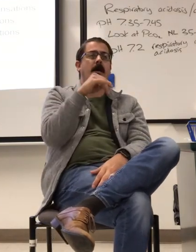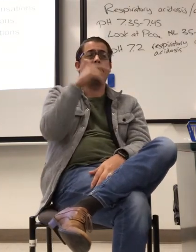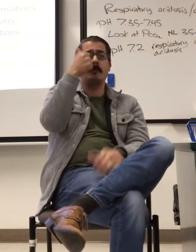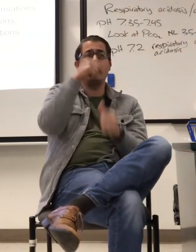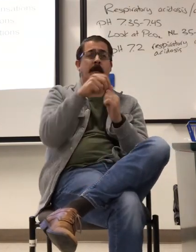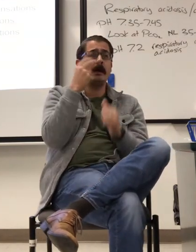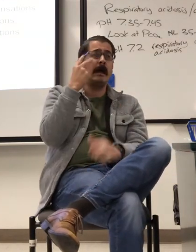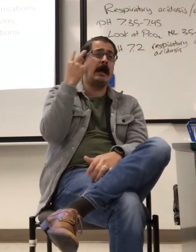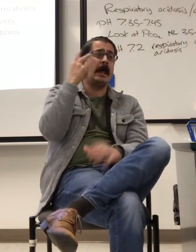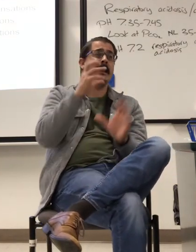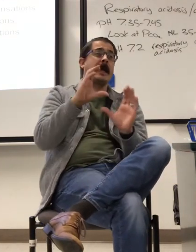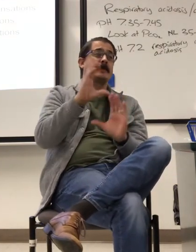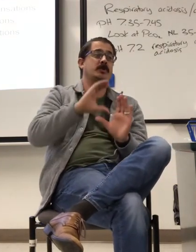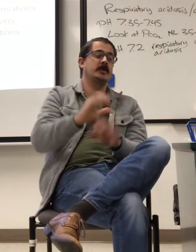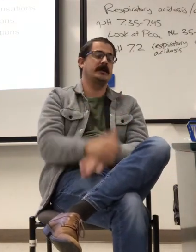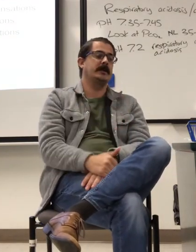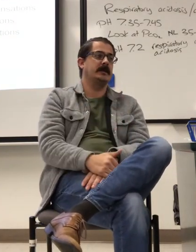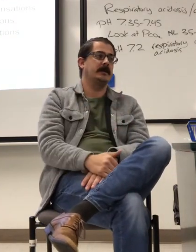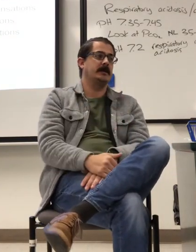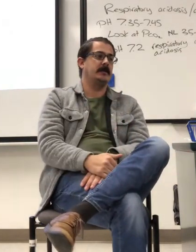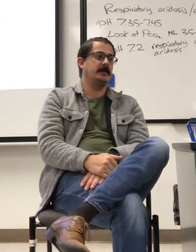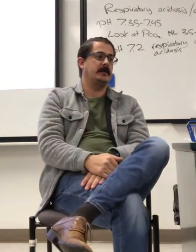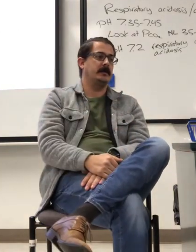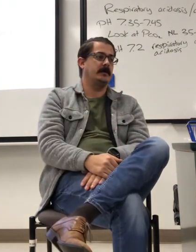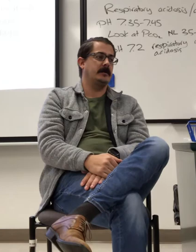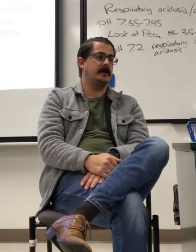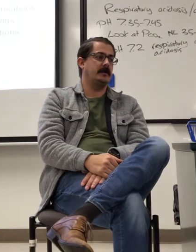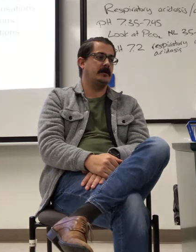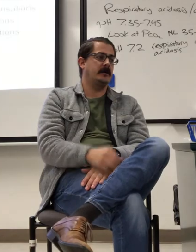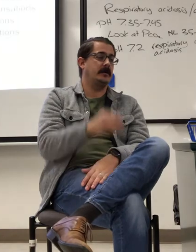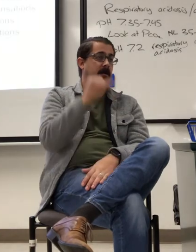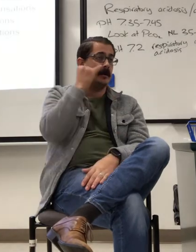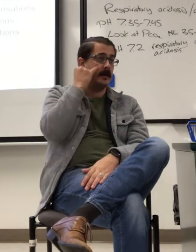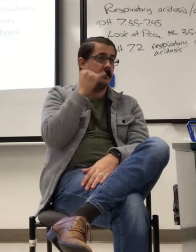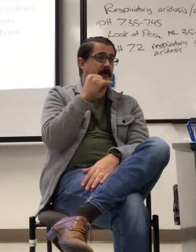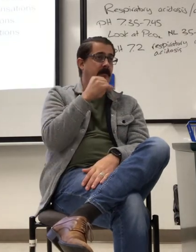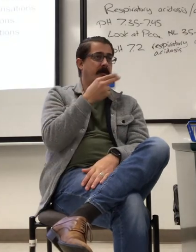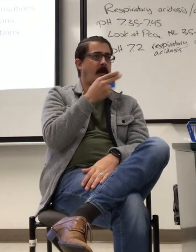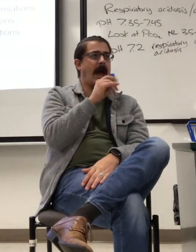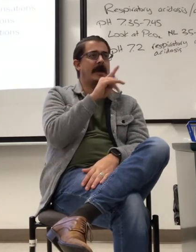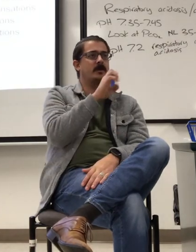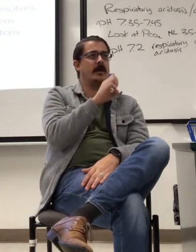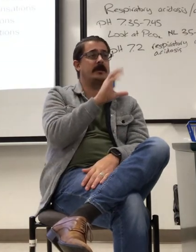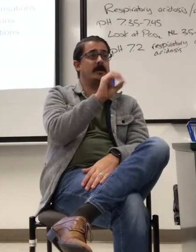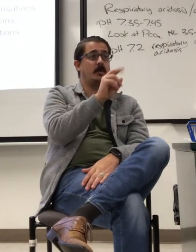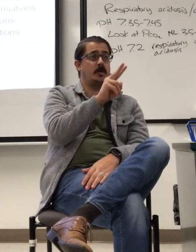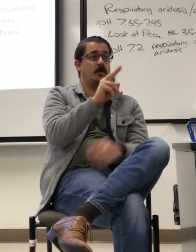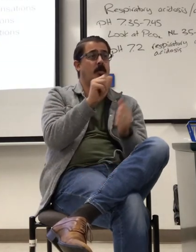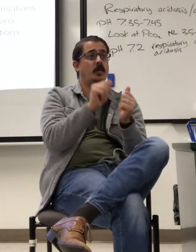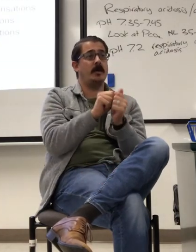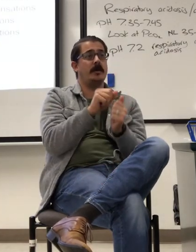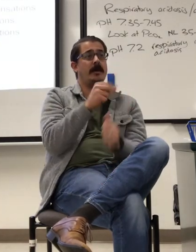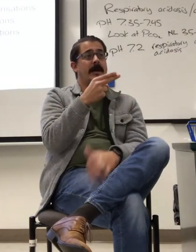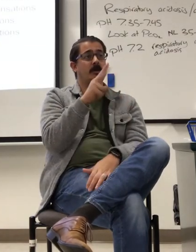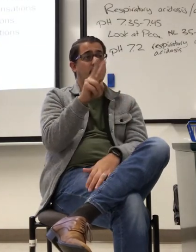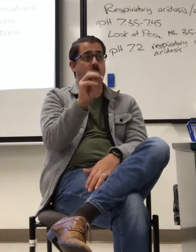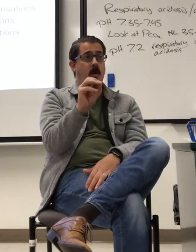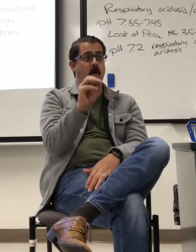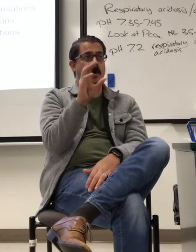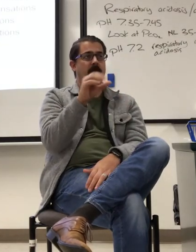here. If you hydrate CO2 with H2O, right, remember that? You get carbonic